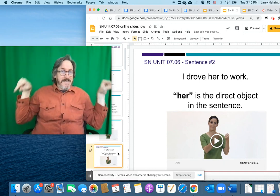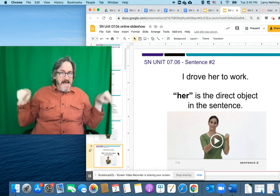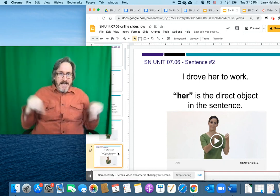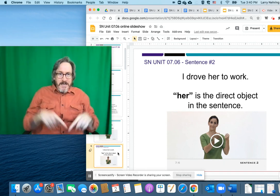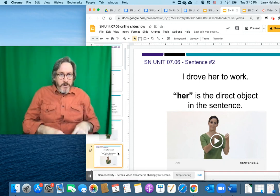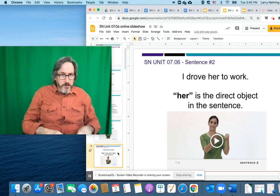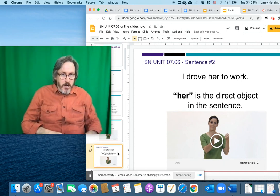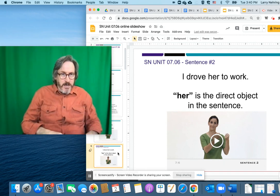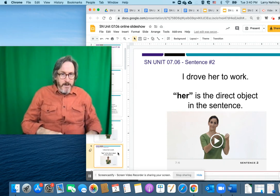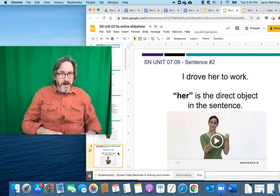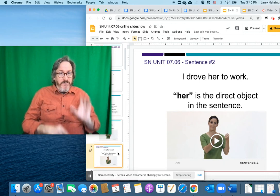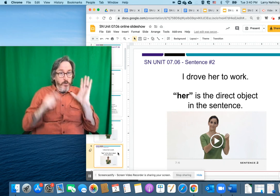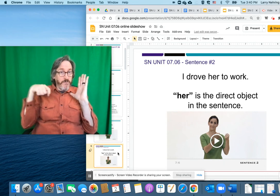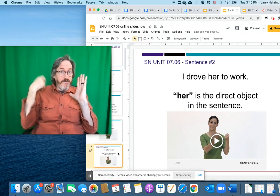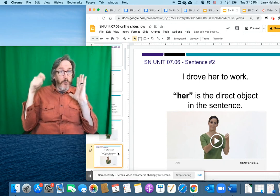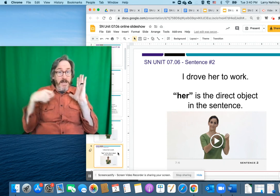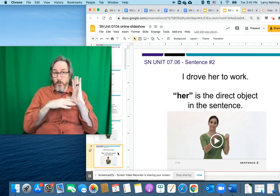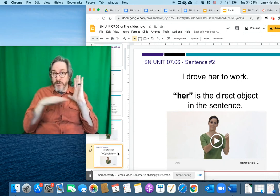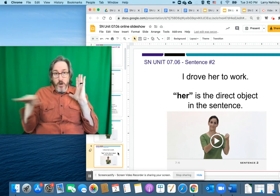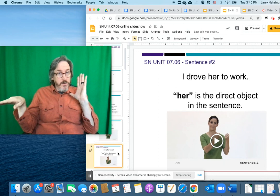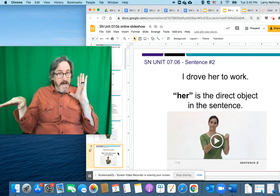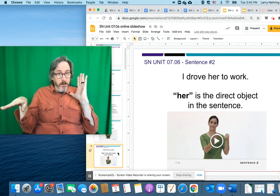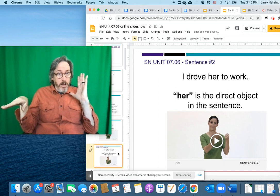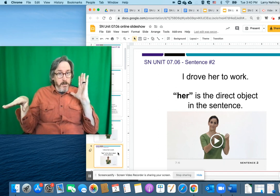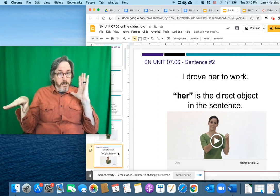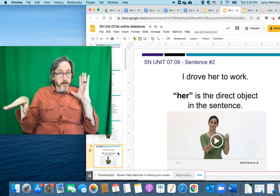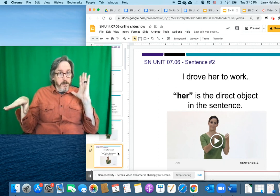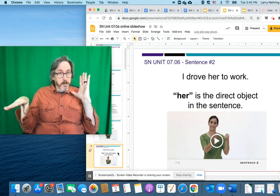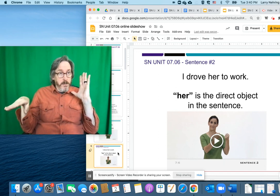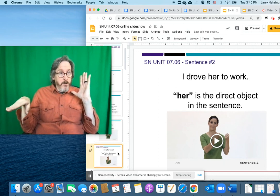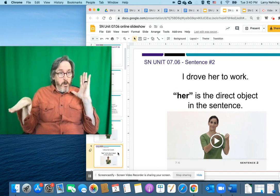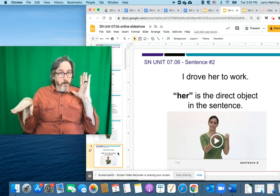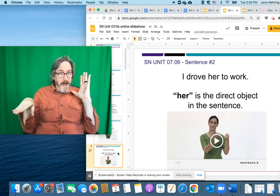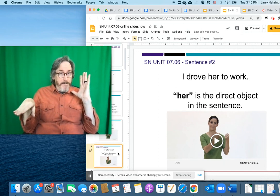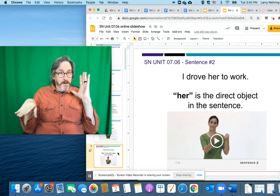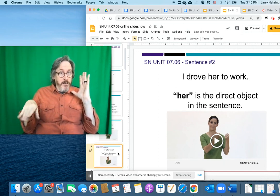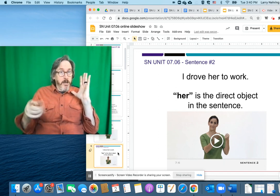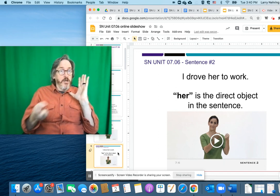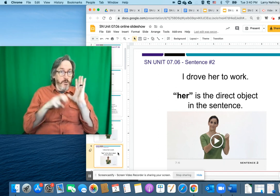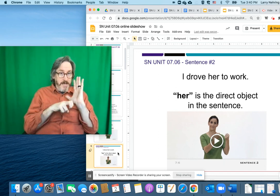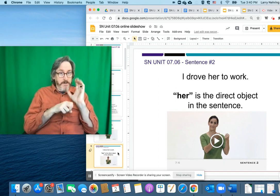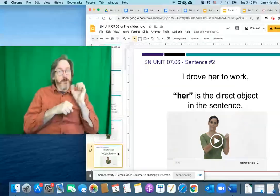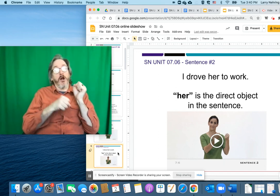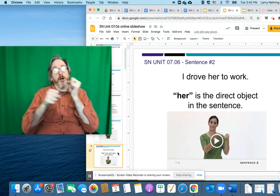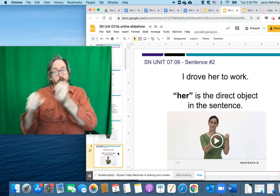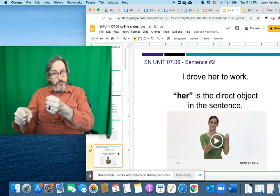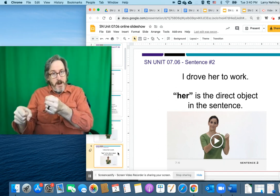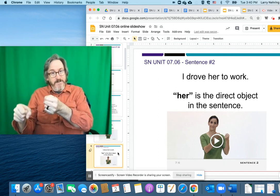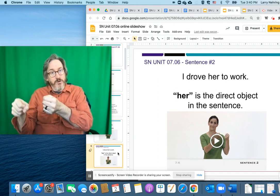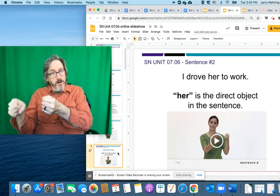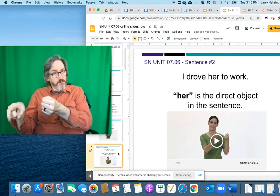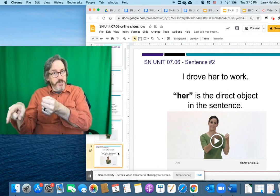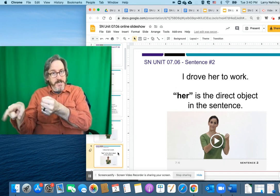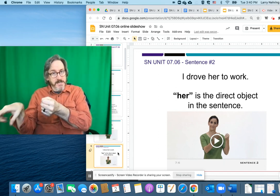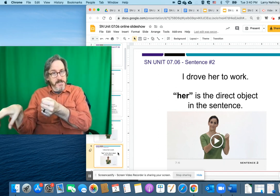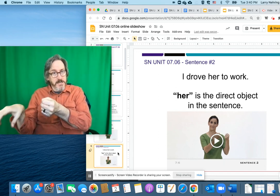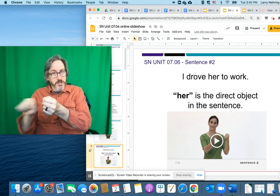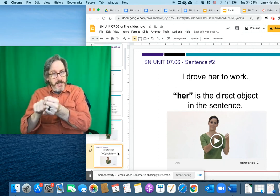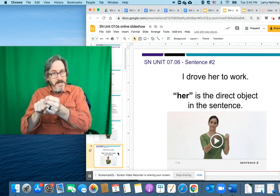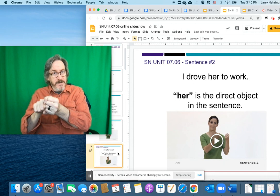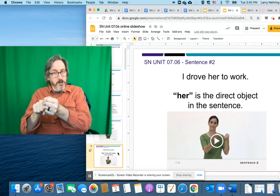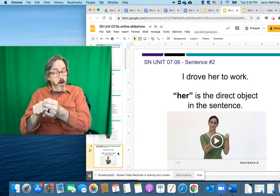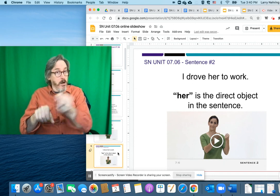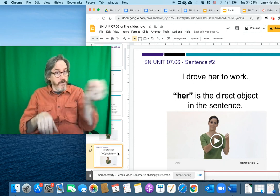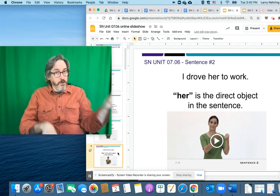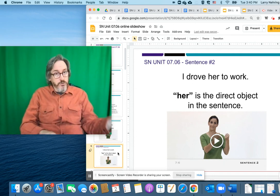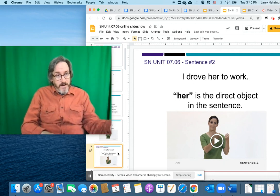Picture exactly what you're talking about. If you were filming it with no dialogue, what would happen? You'd get in the car, you drive to wherever she is,